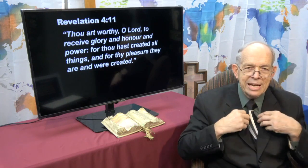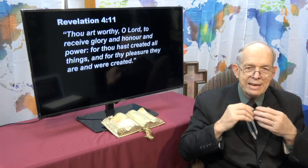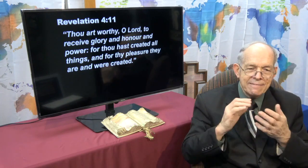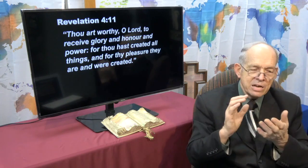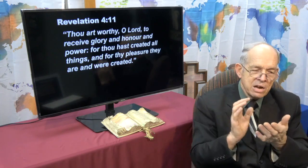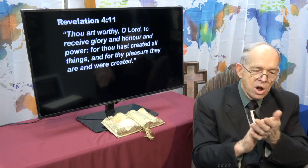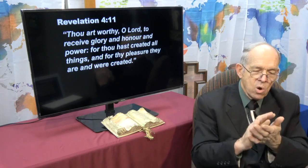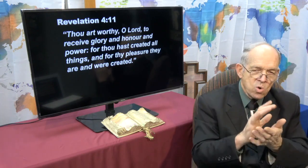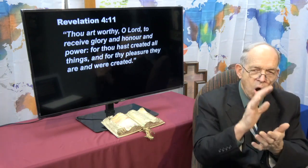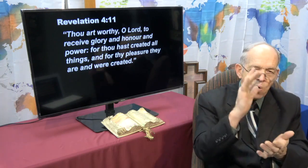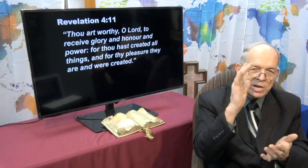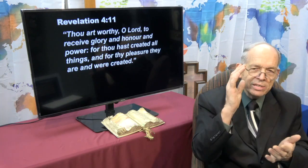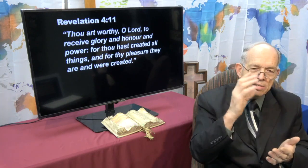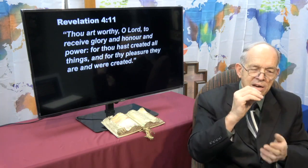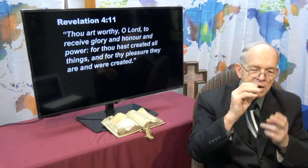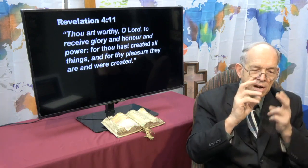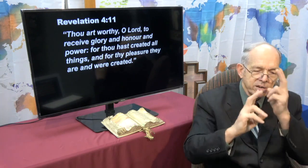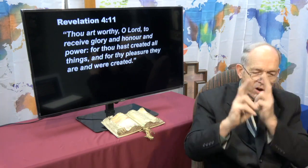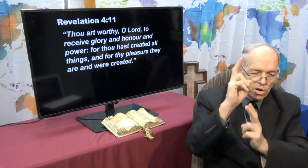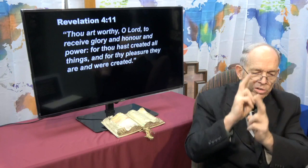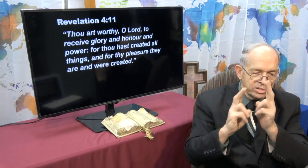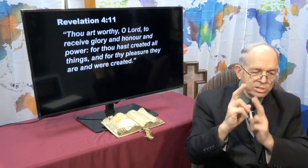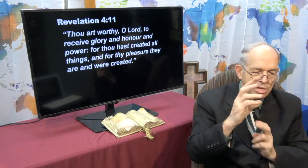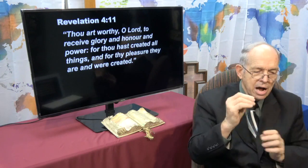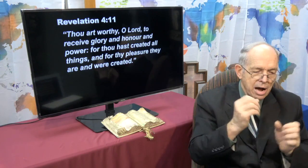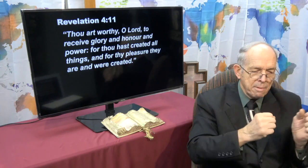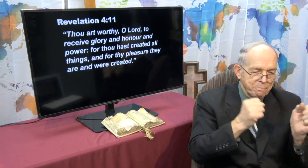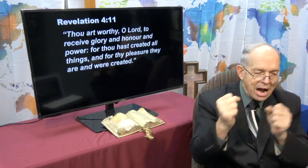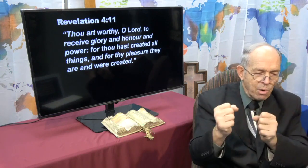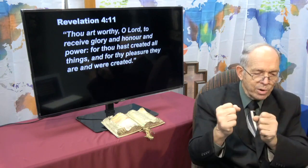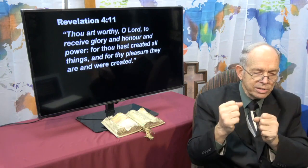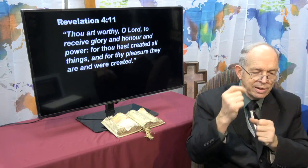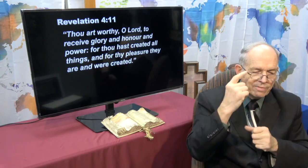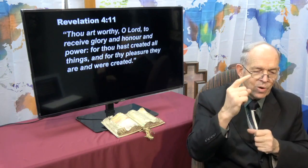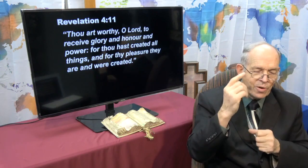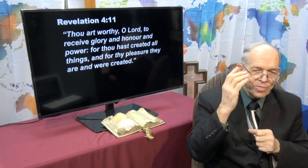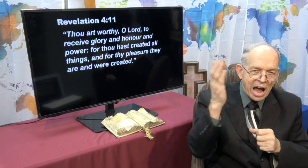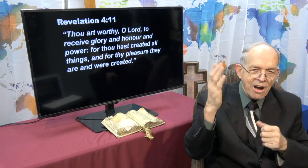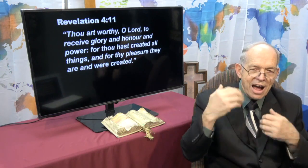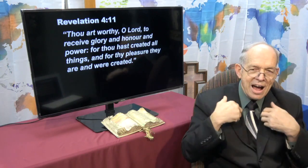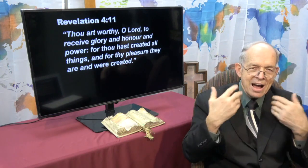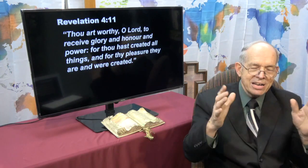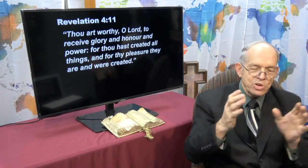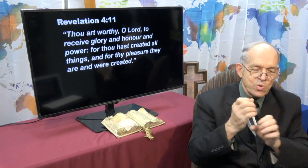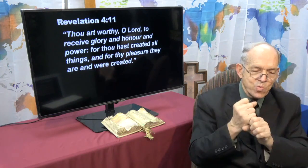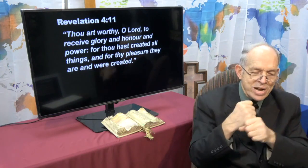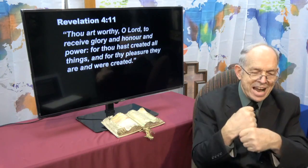receive glory and honor and power, for thou hast